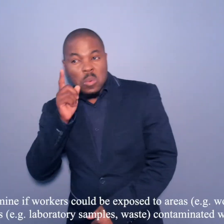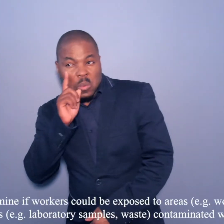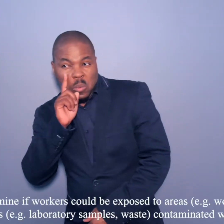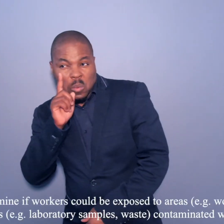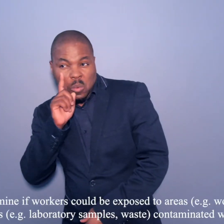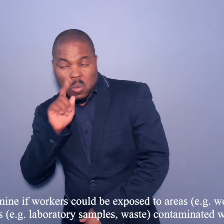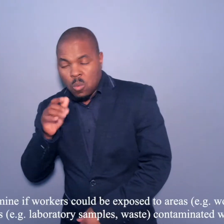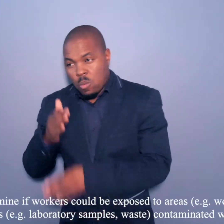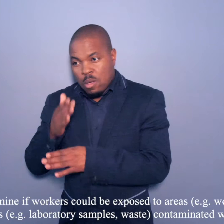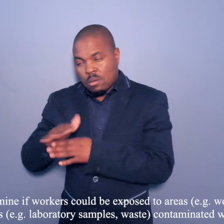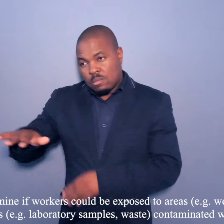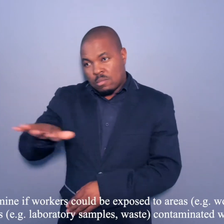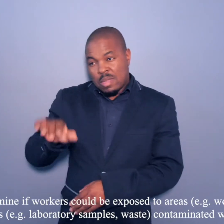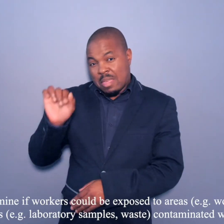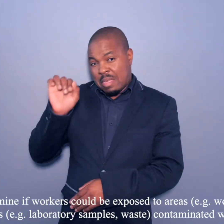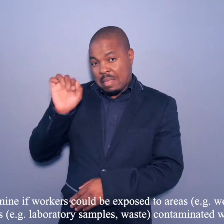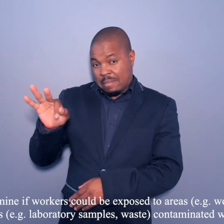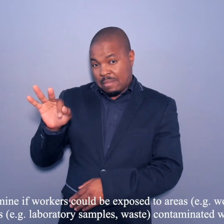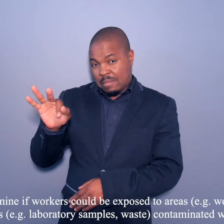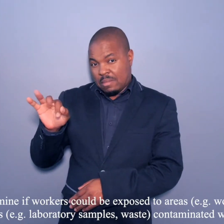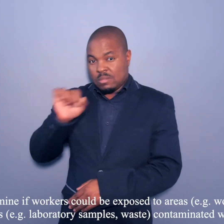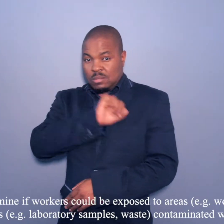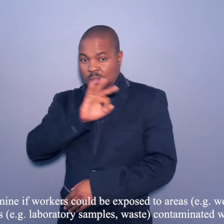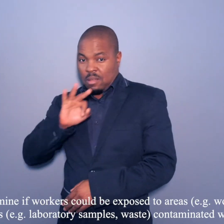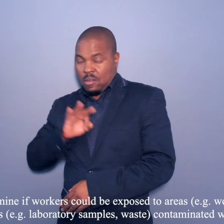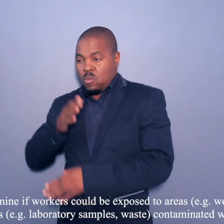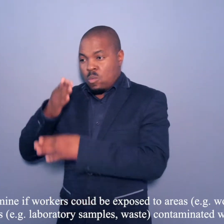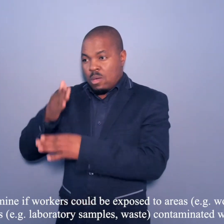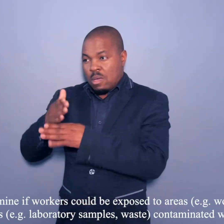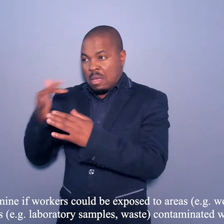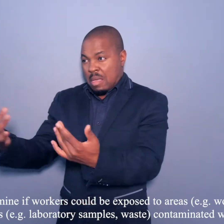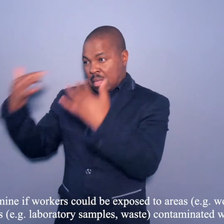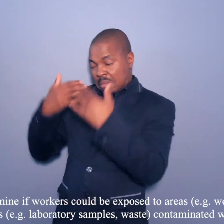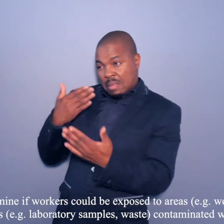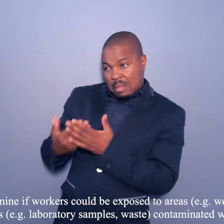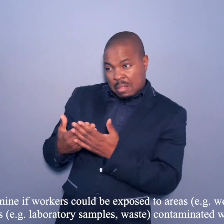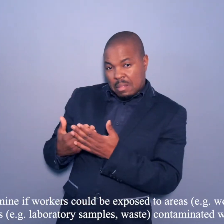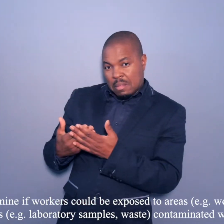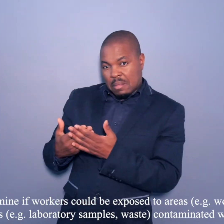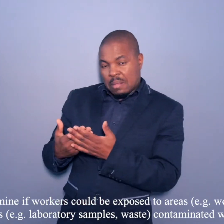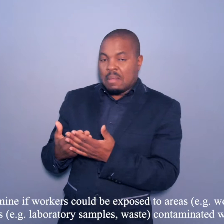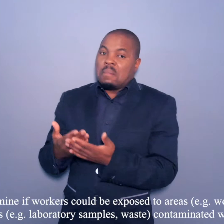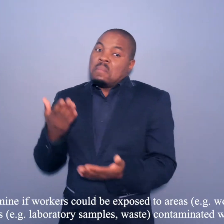Determine if workers could be exposed to areas contaminated with the virus.